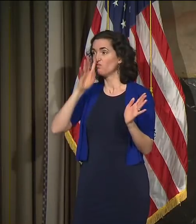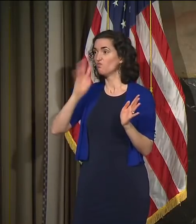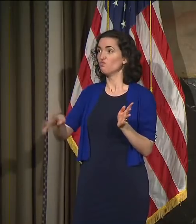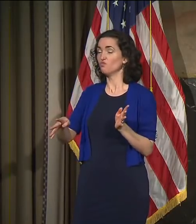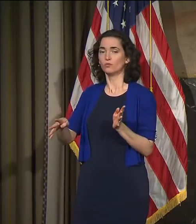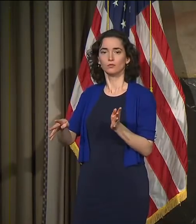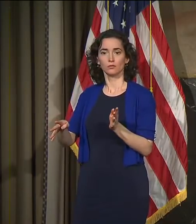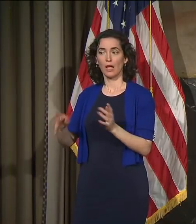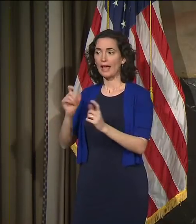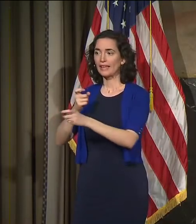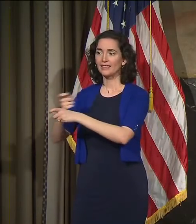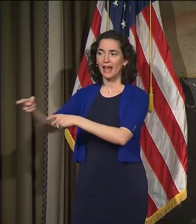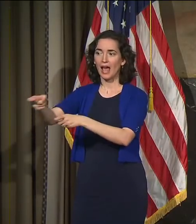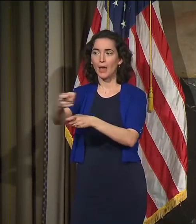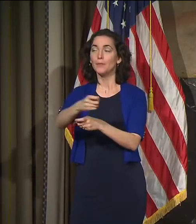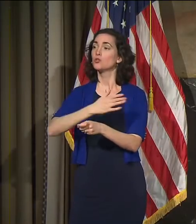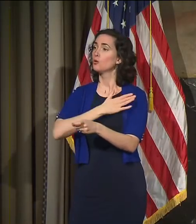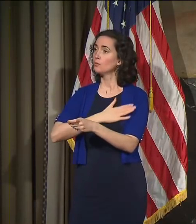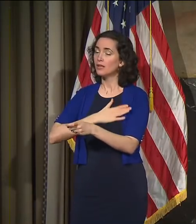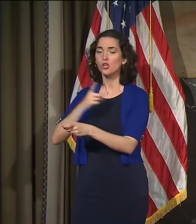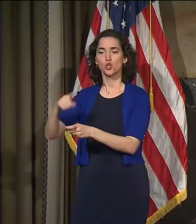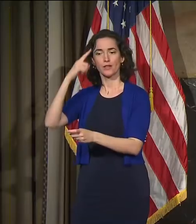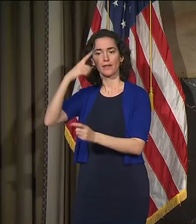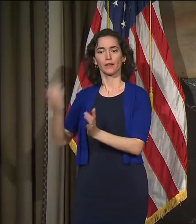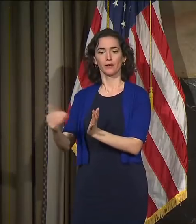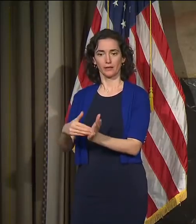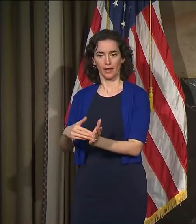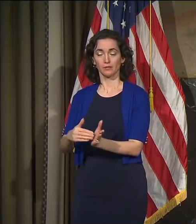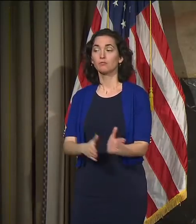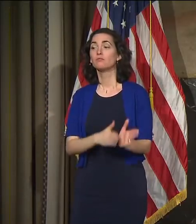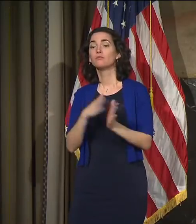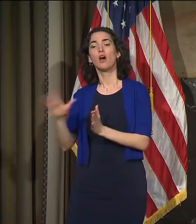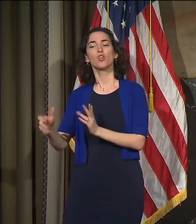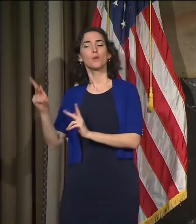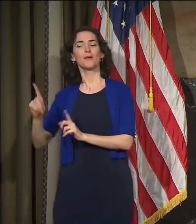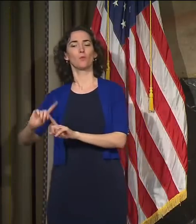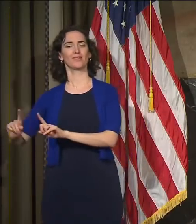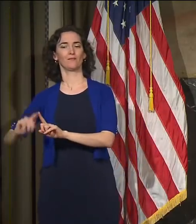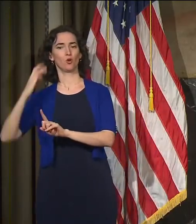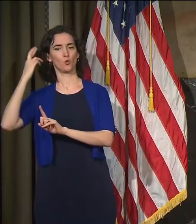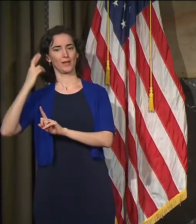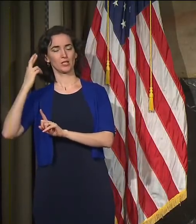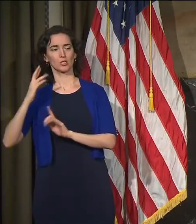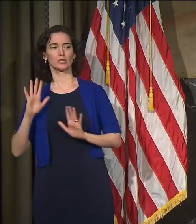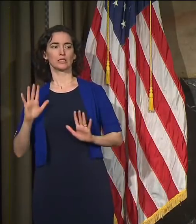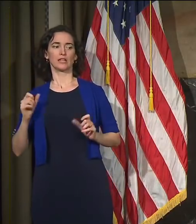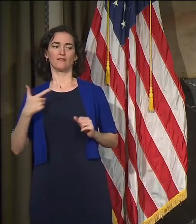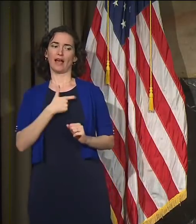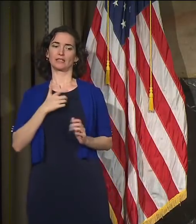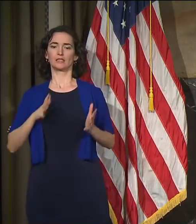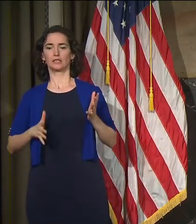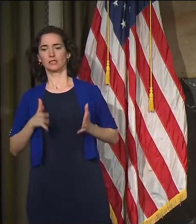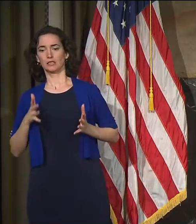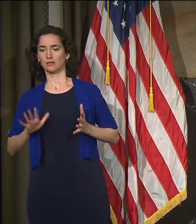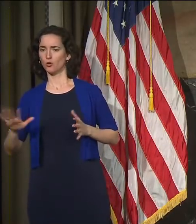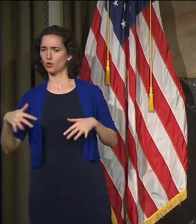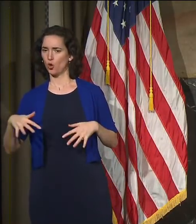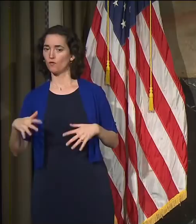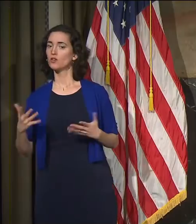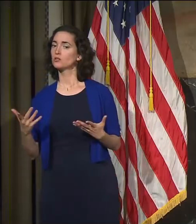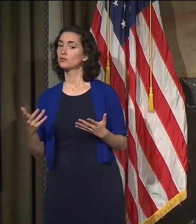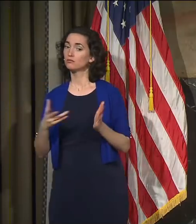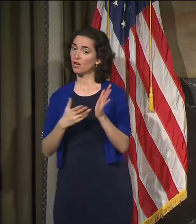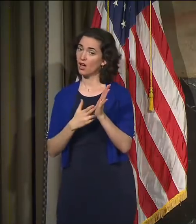those people to change their mind about that. And then we have other folks who have different reasons for being hesitant. You know, we have